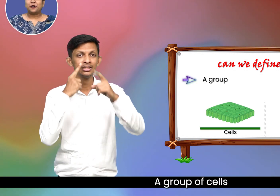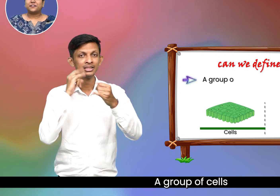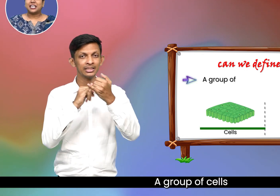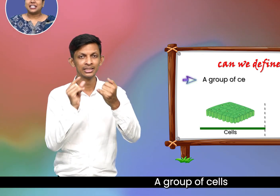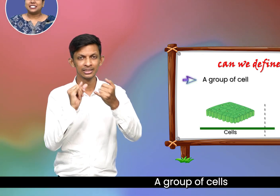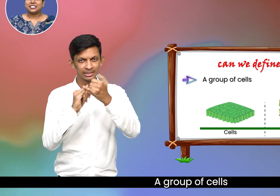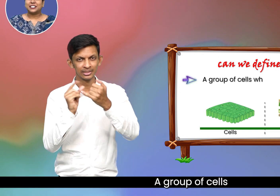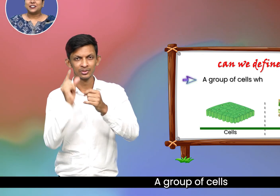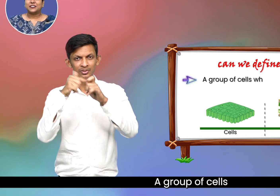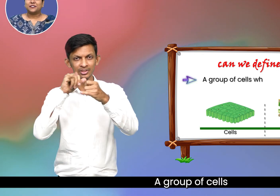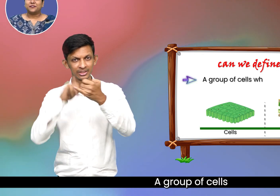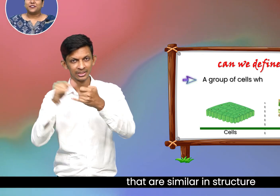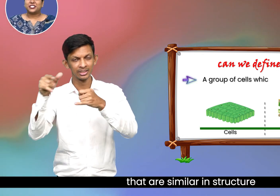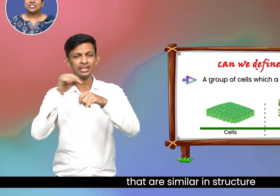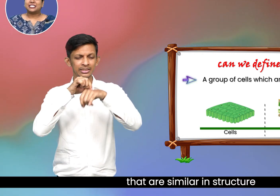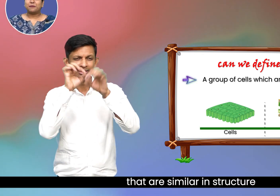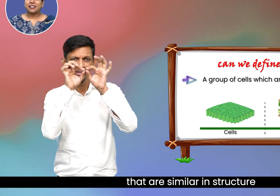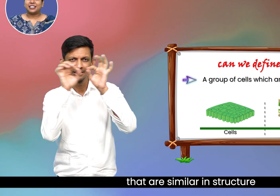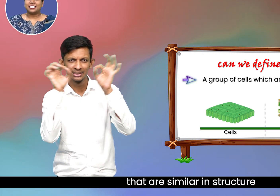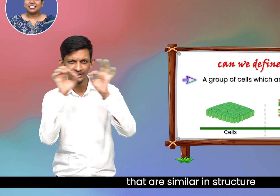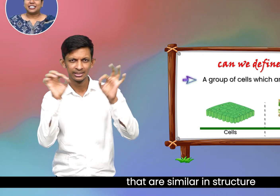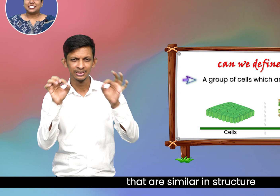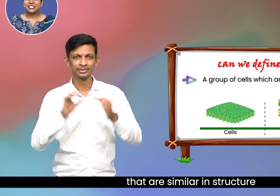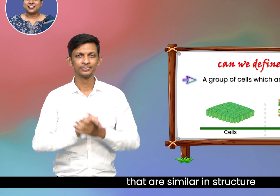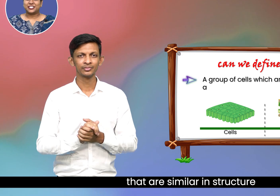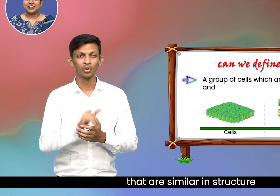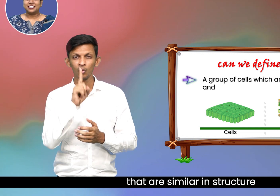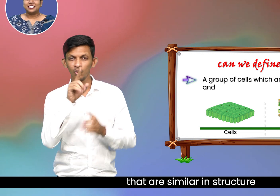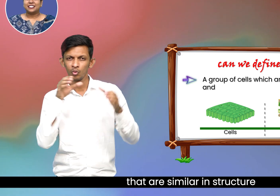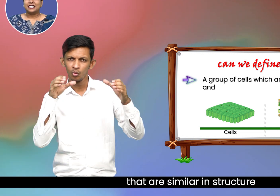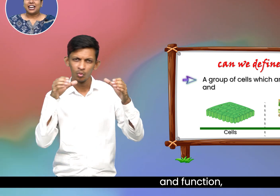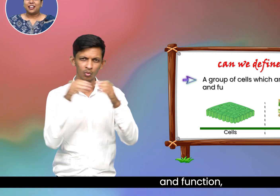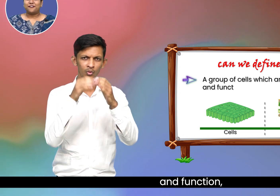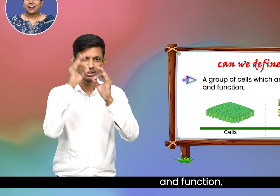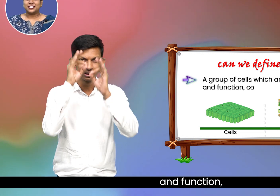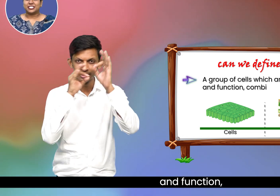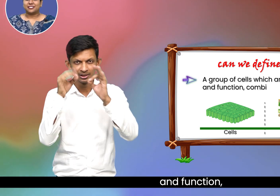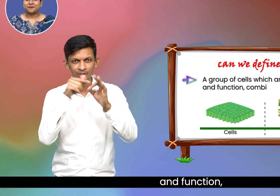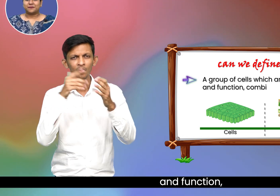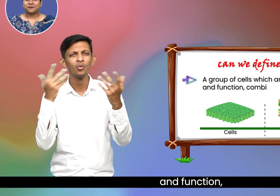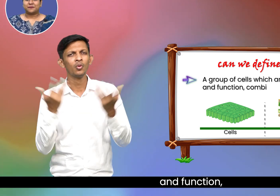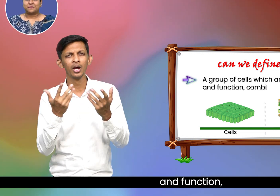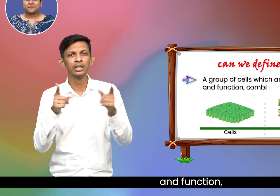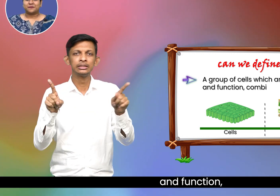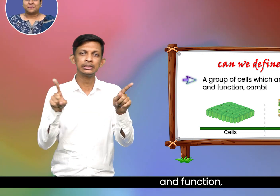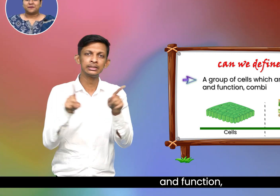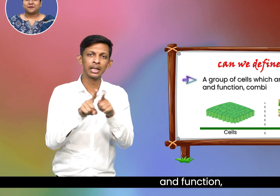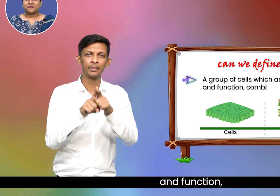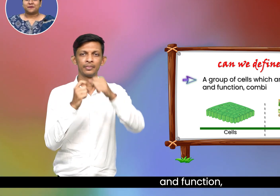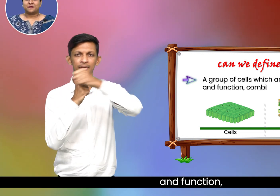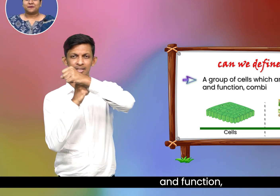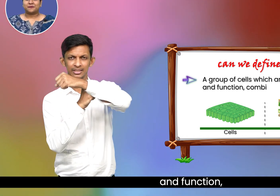A group of cells which are similar in structure and function.